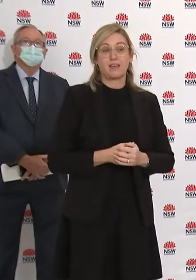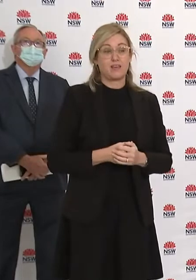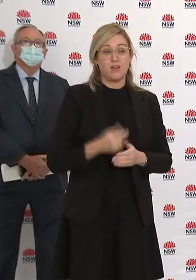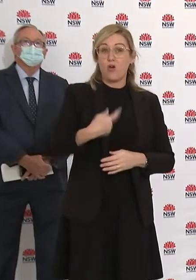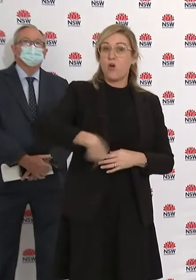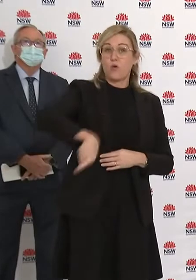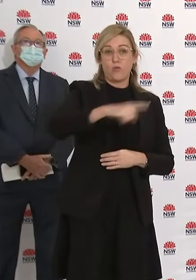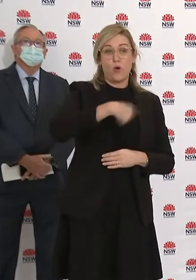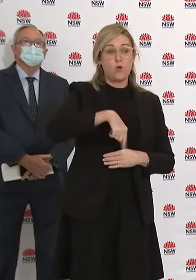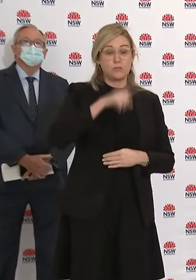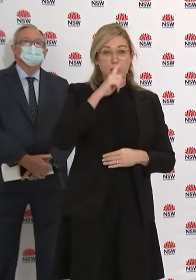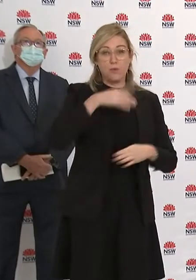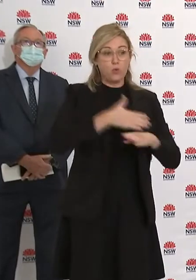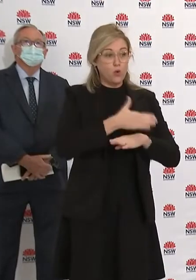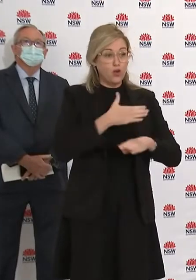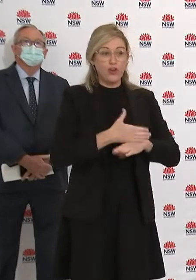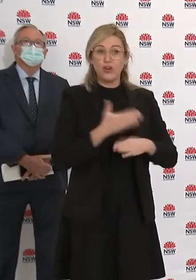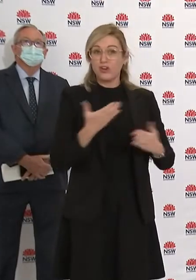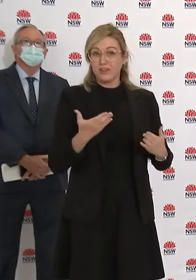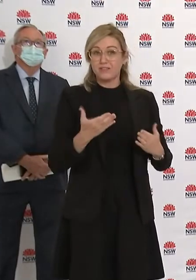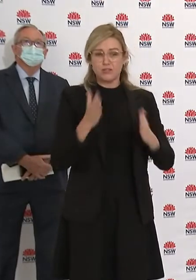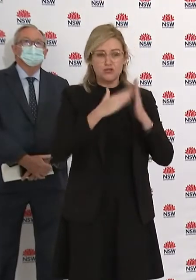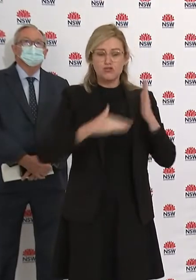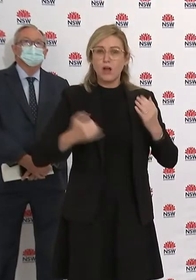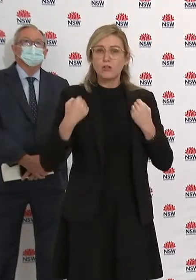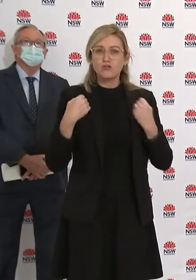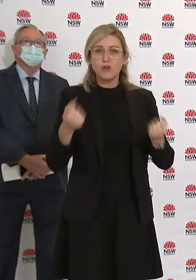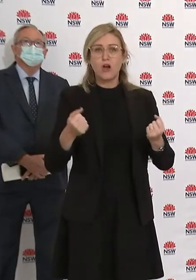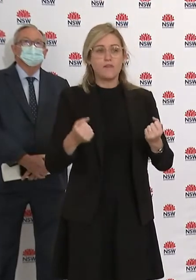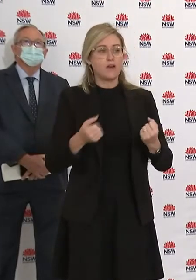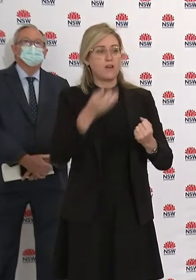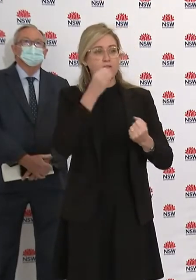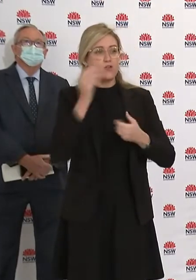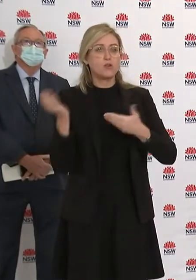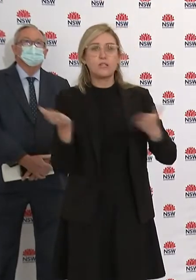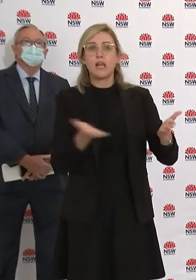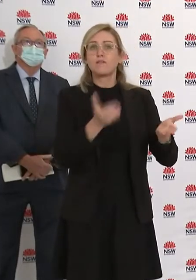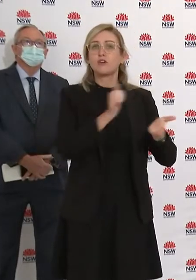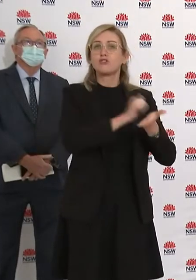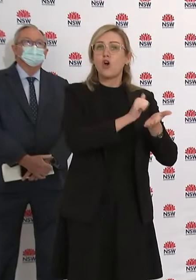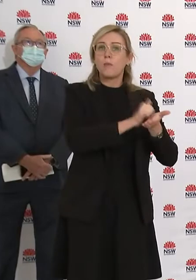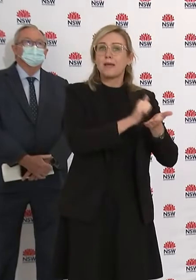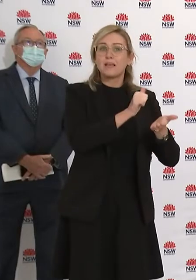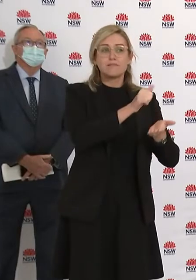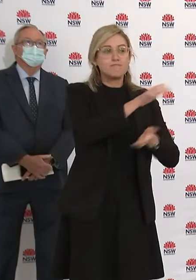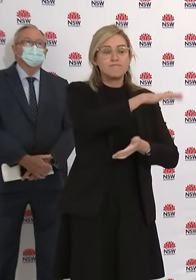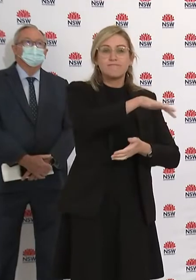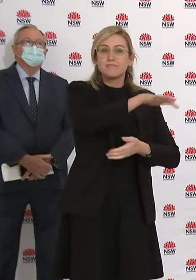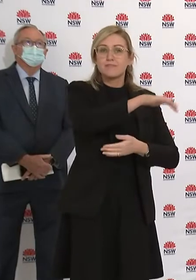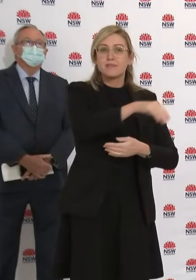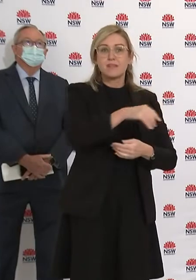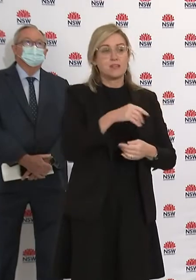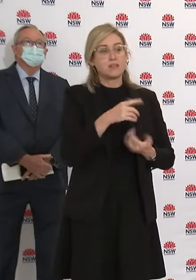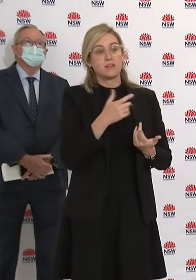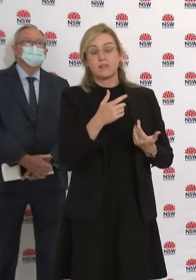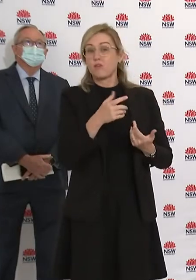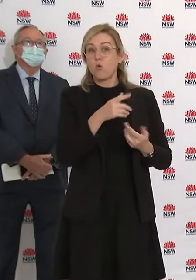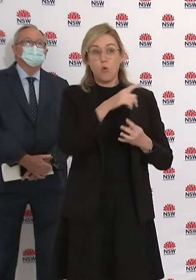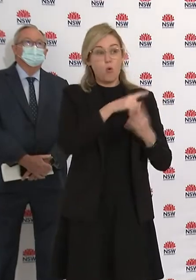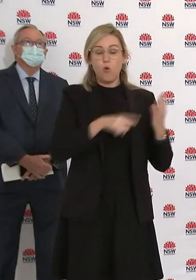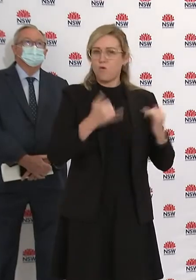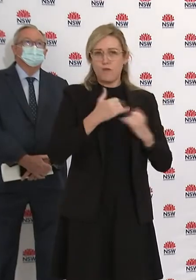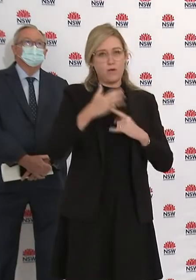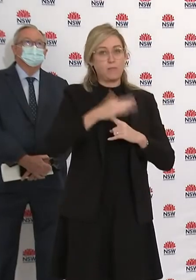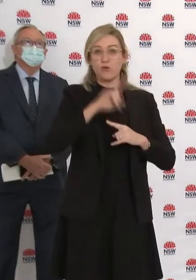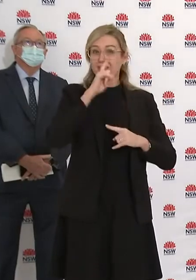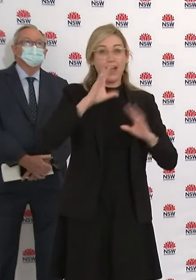us supermarkets stocked. They're people that are working in food processing and other settings. Because of that, my view is